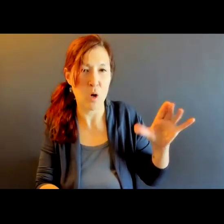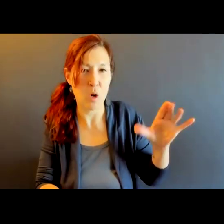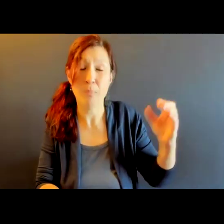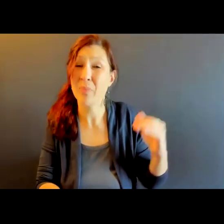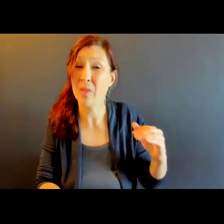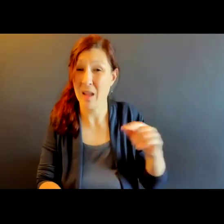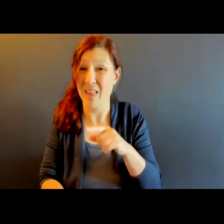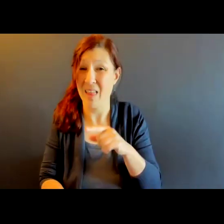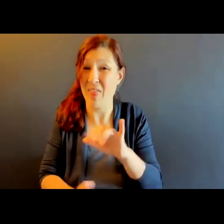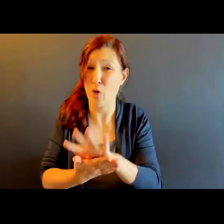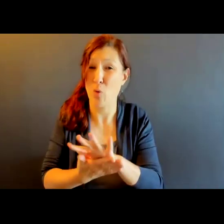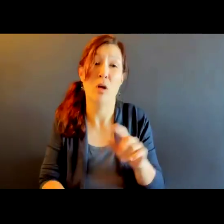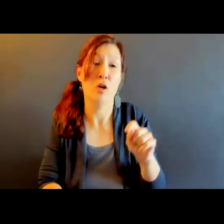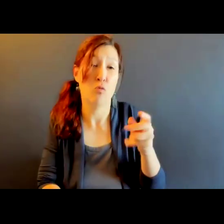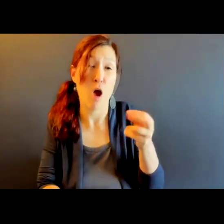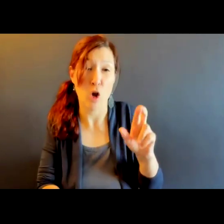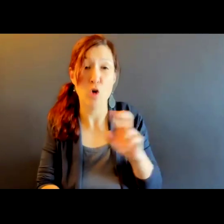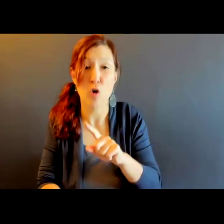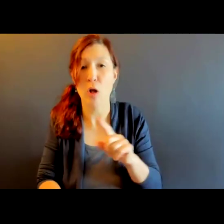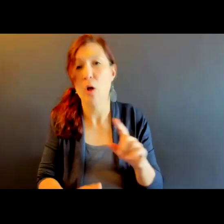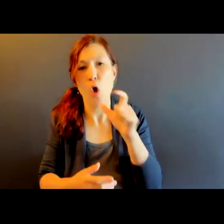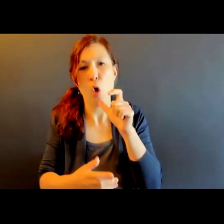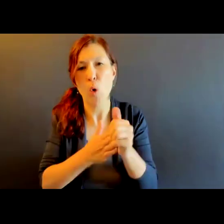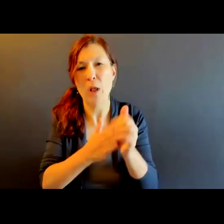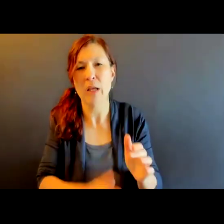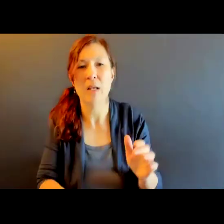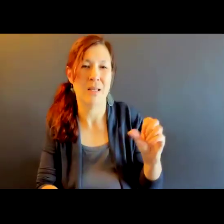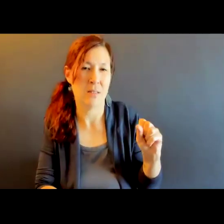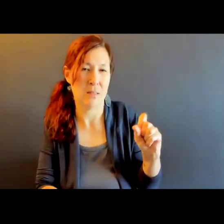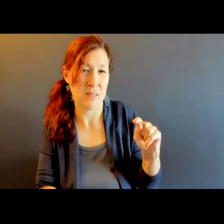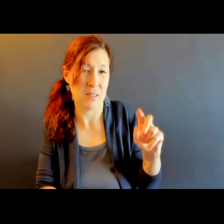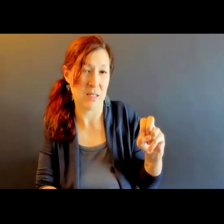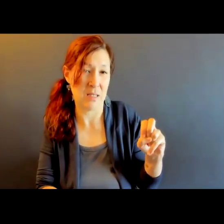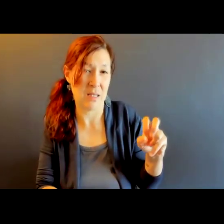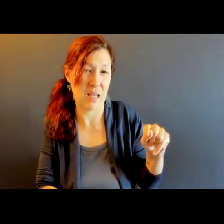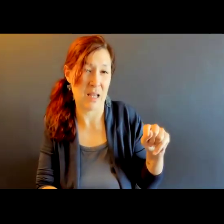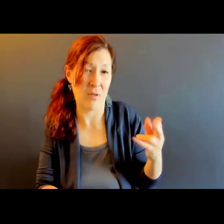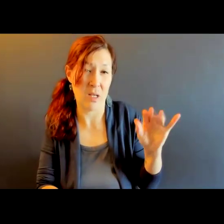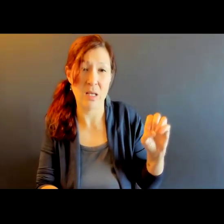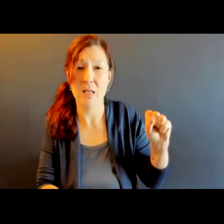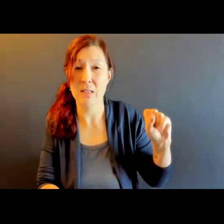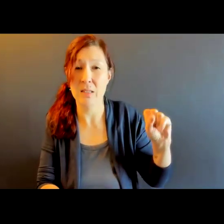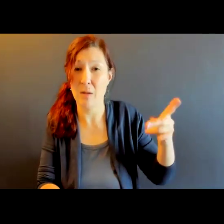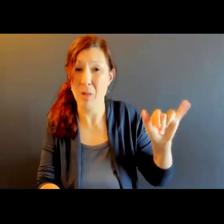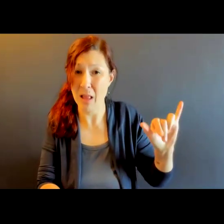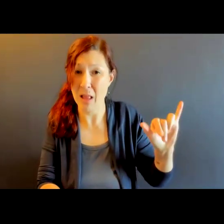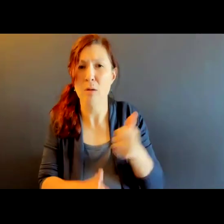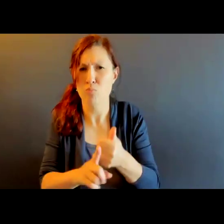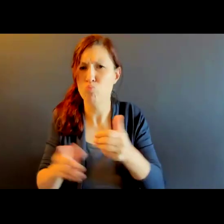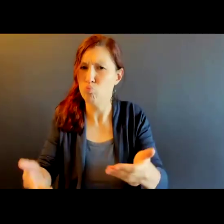our wonderful leader there, she just did a wonderful job welcoming the community. I also want to thank Chair Robinson and Vice